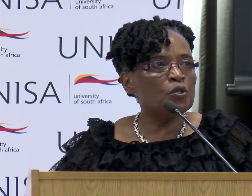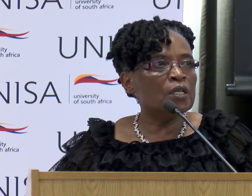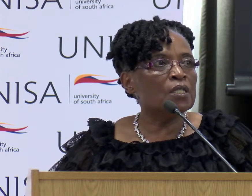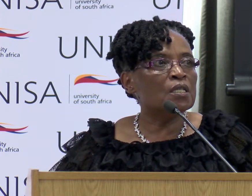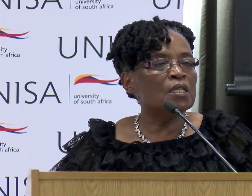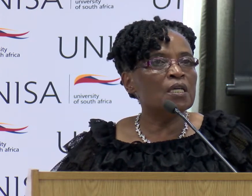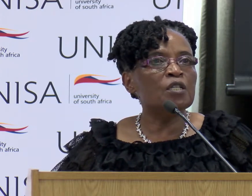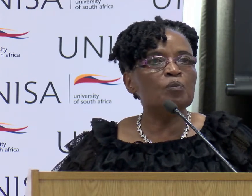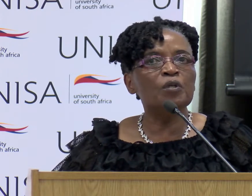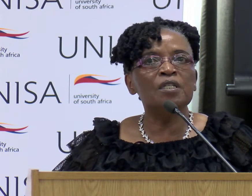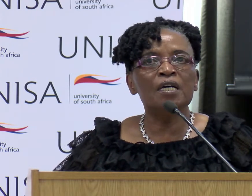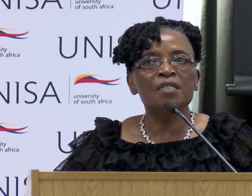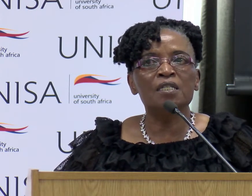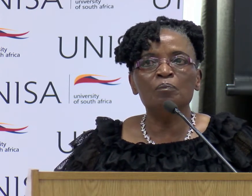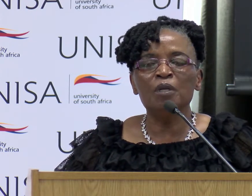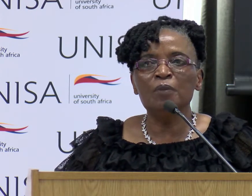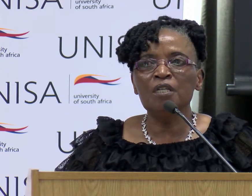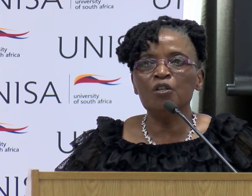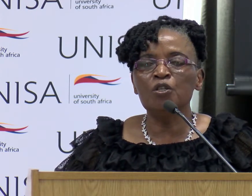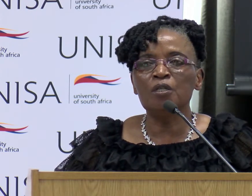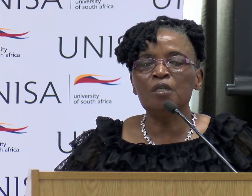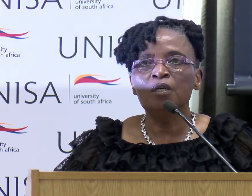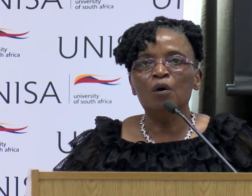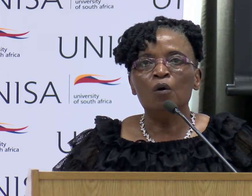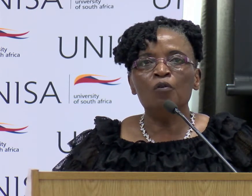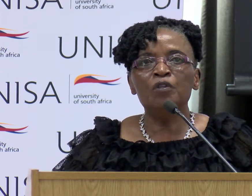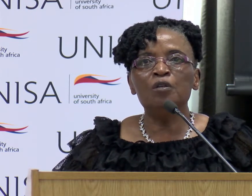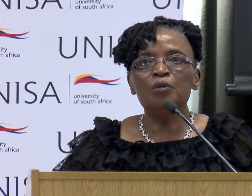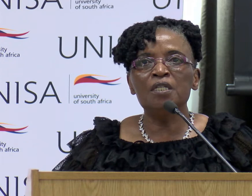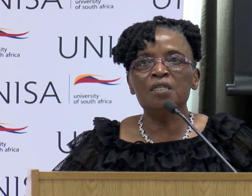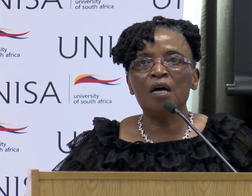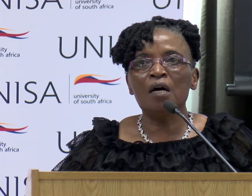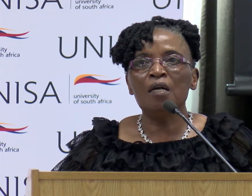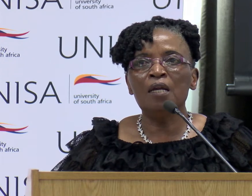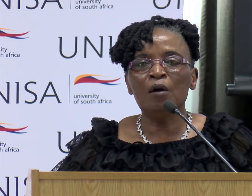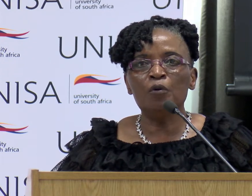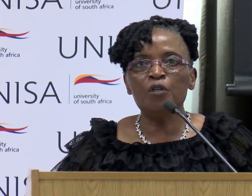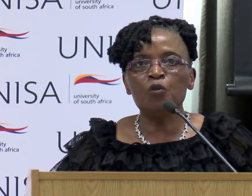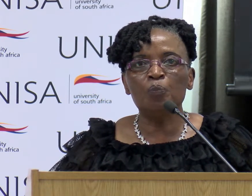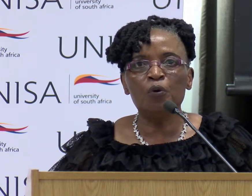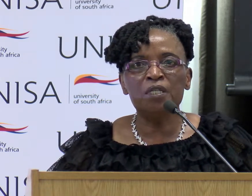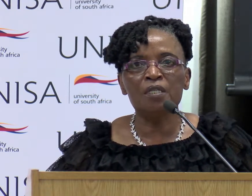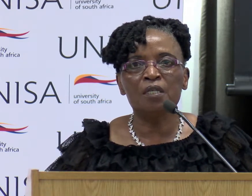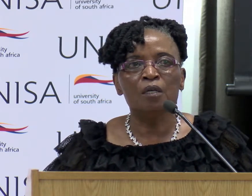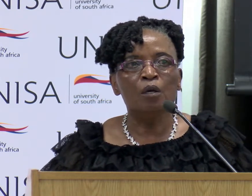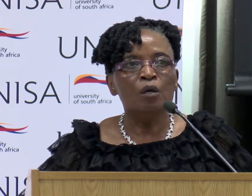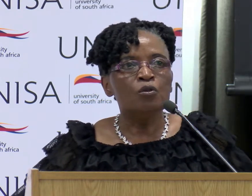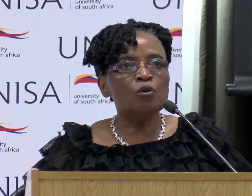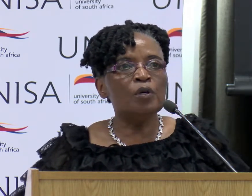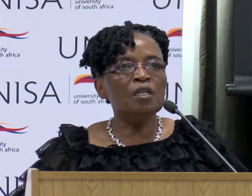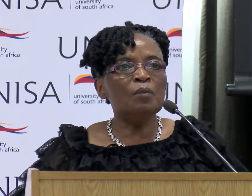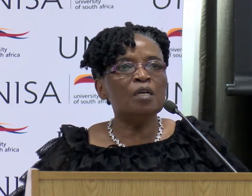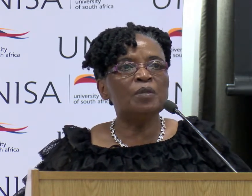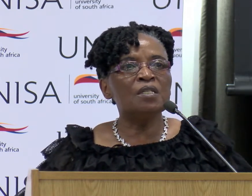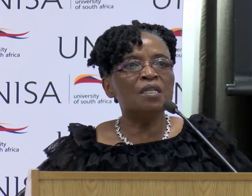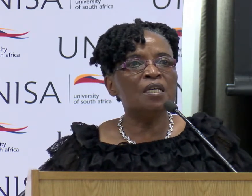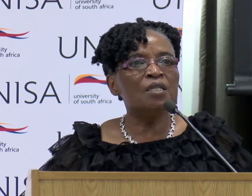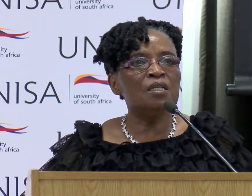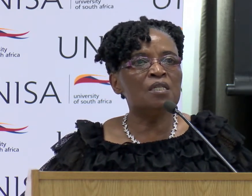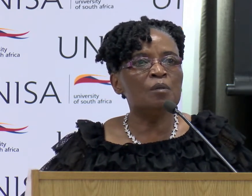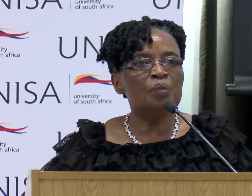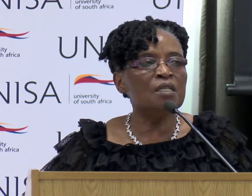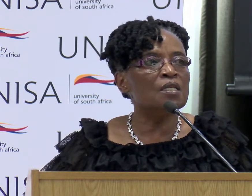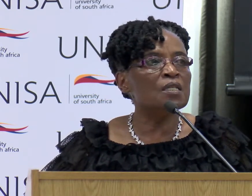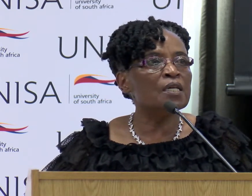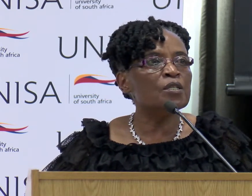strategic project that monitors the implementation of the UNISA language policy. So in my